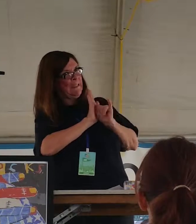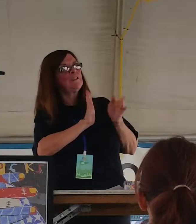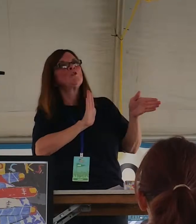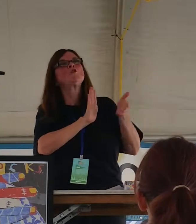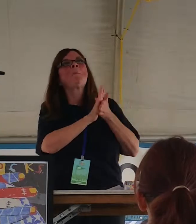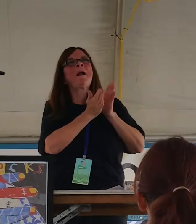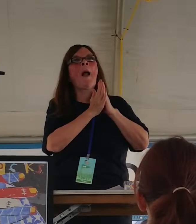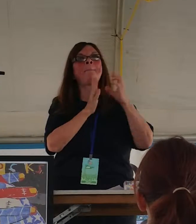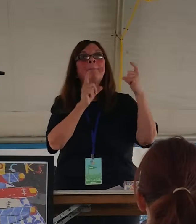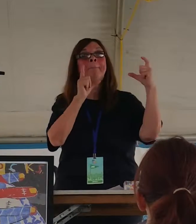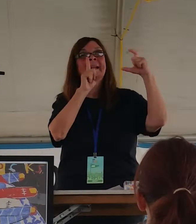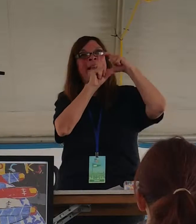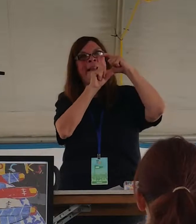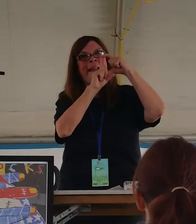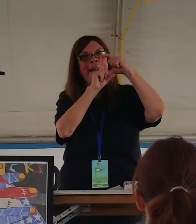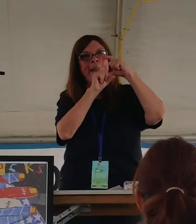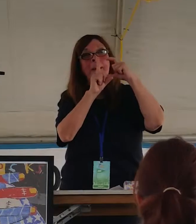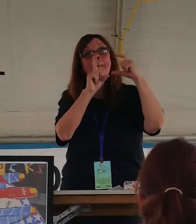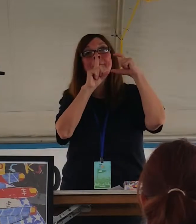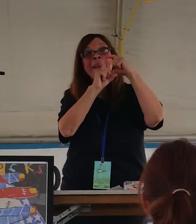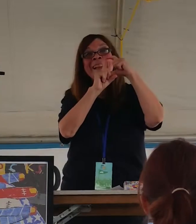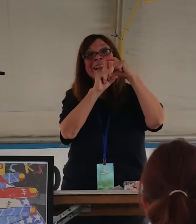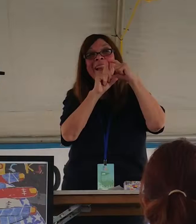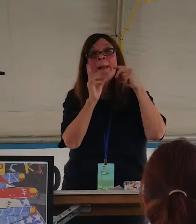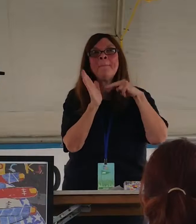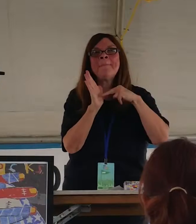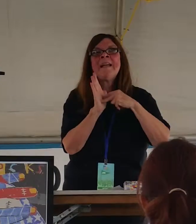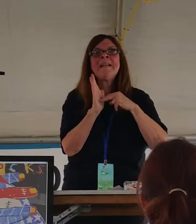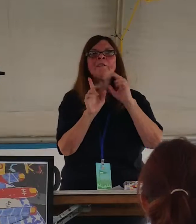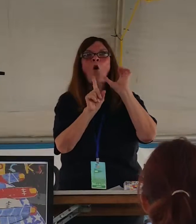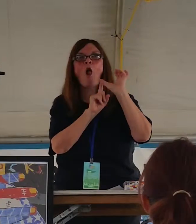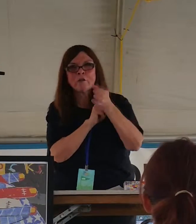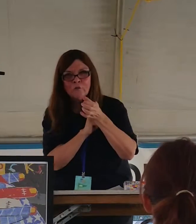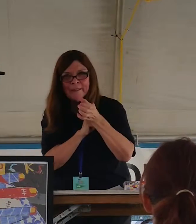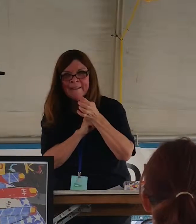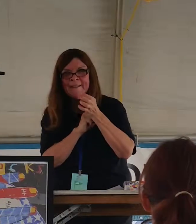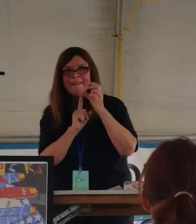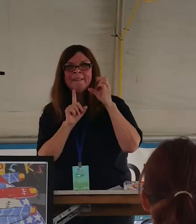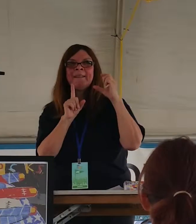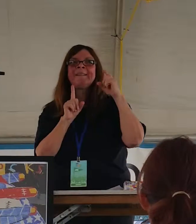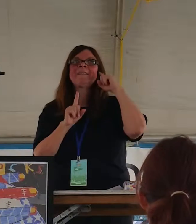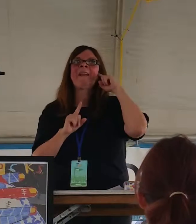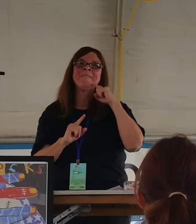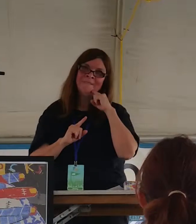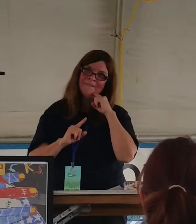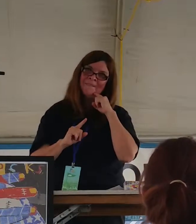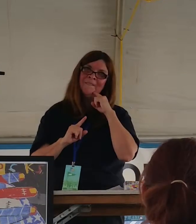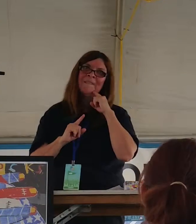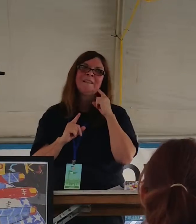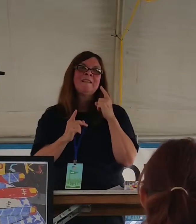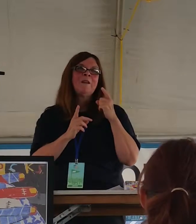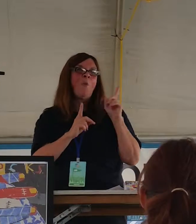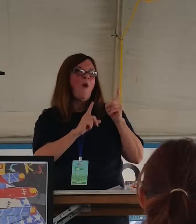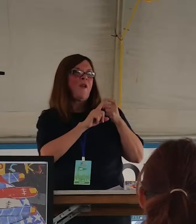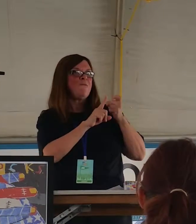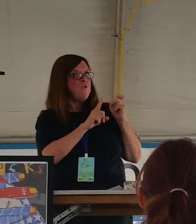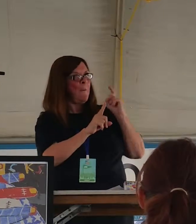deaf, with a capital D, an uppercase D. So that means I'm culturally deaf.